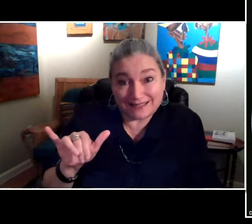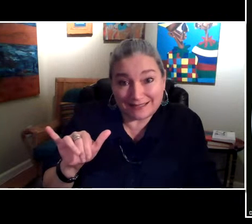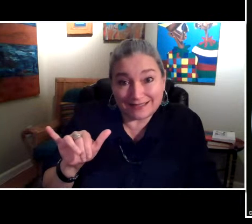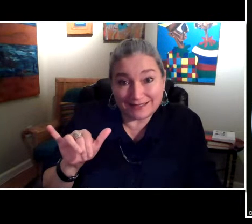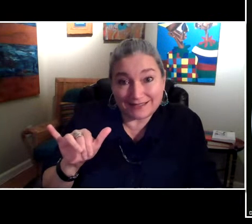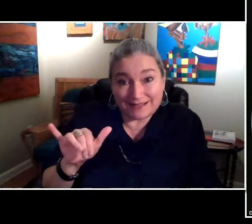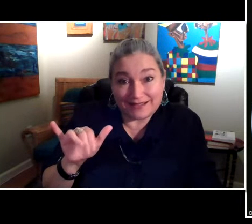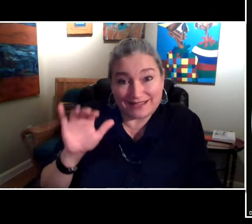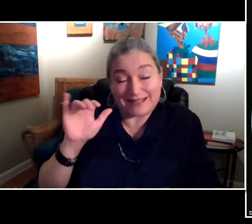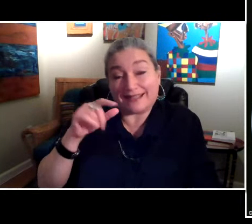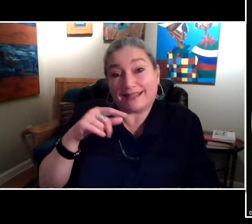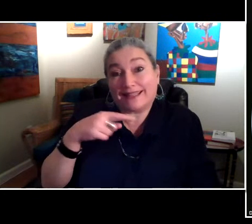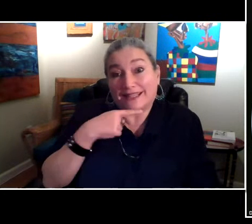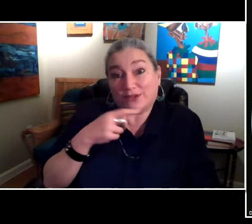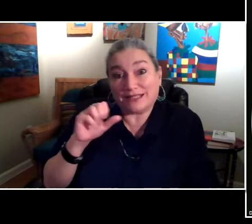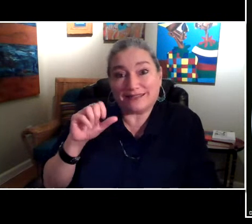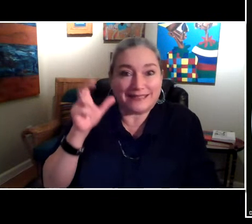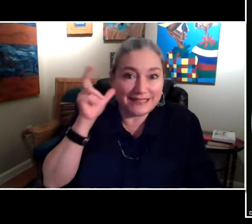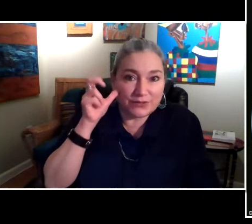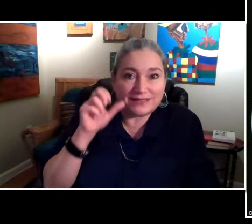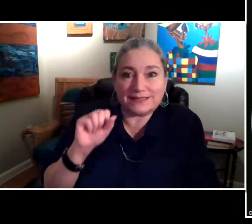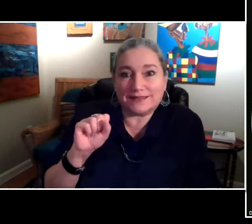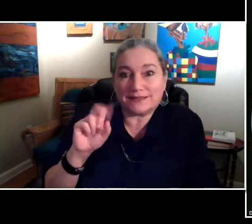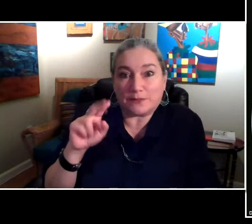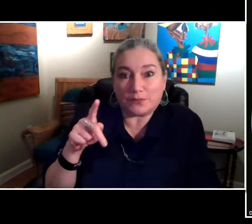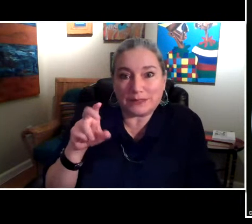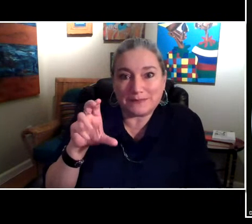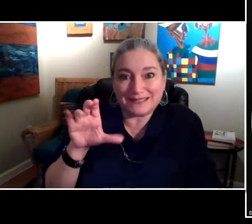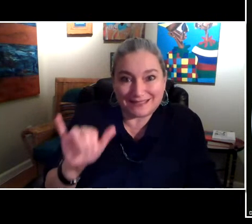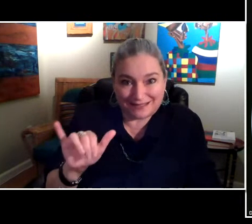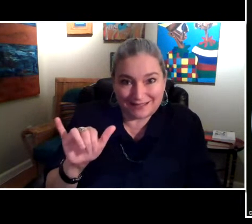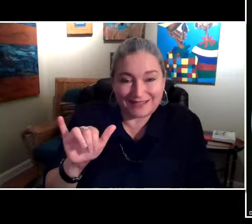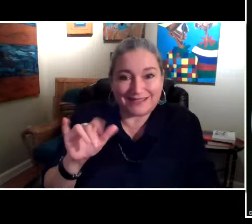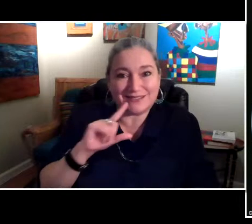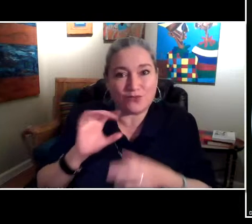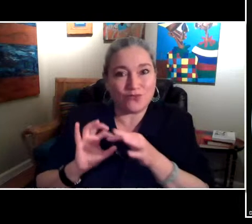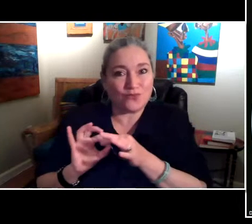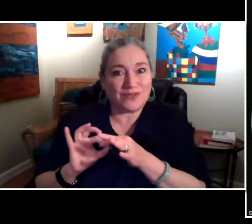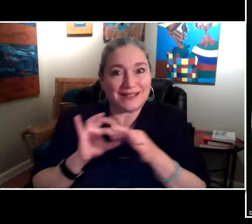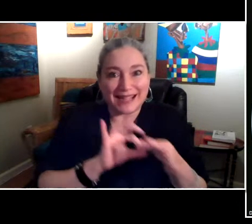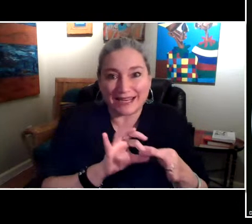to expose hearing supremacy.